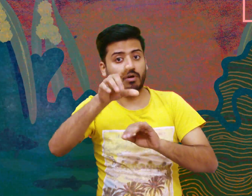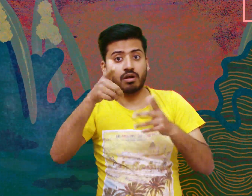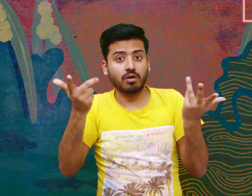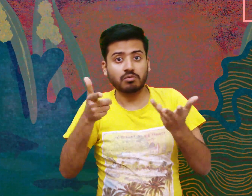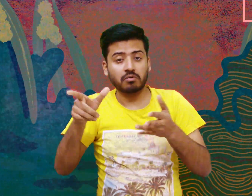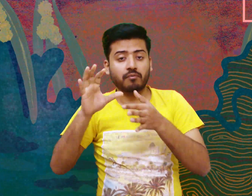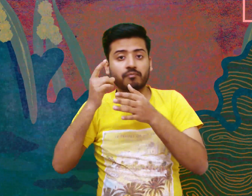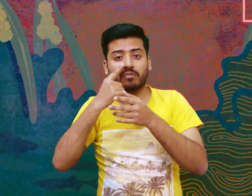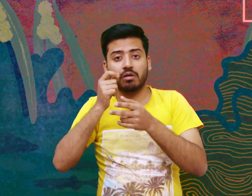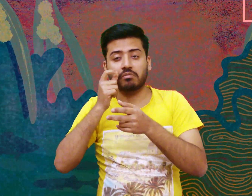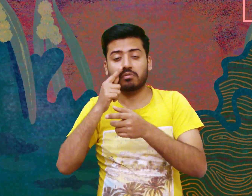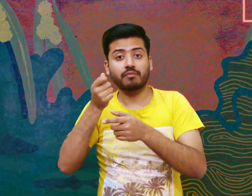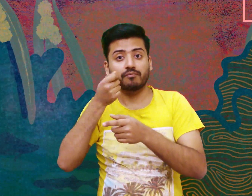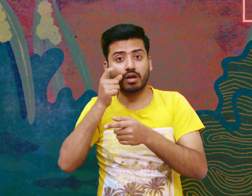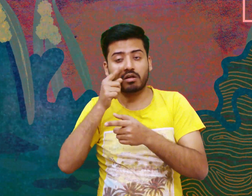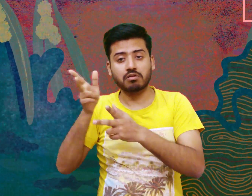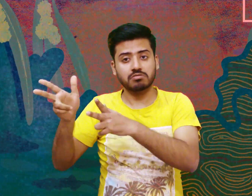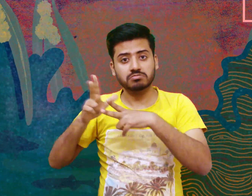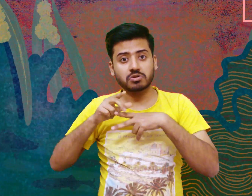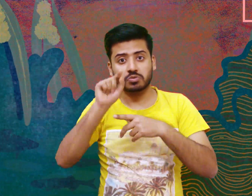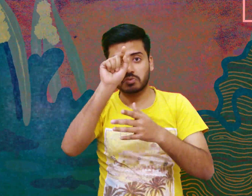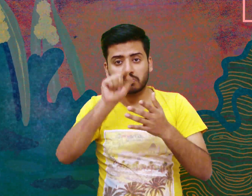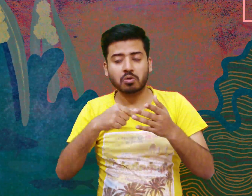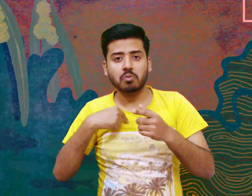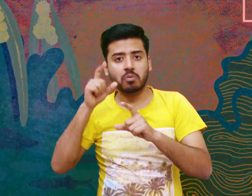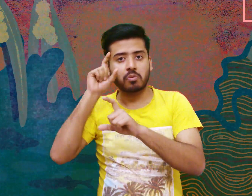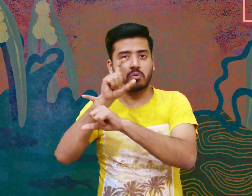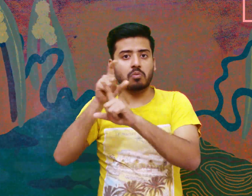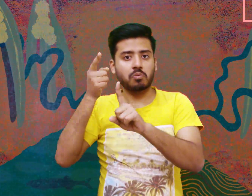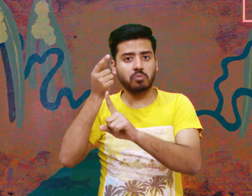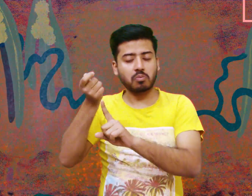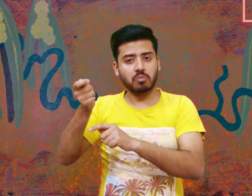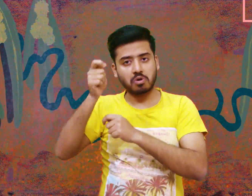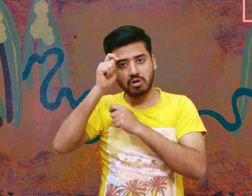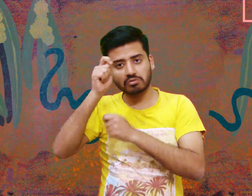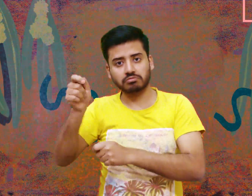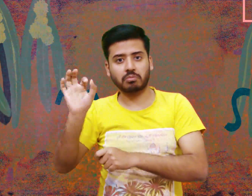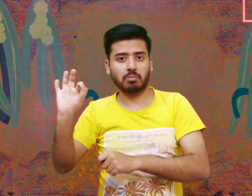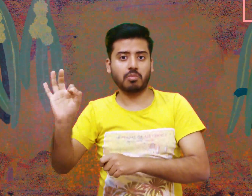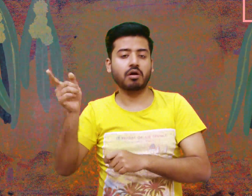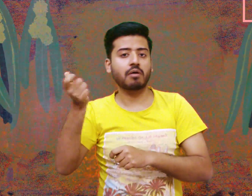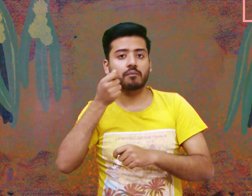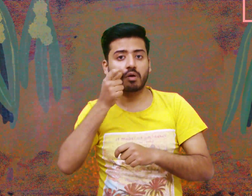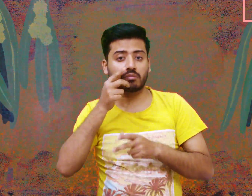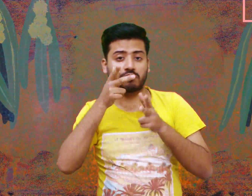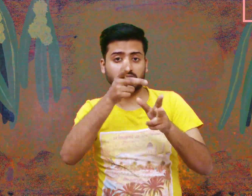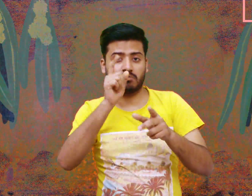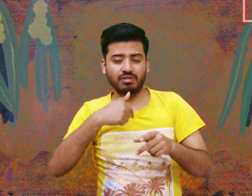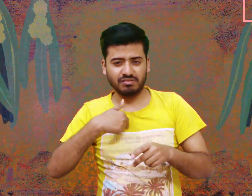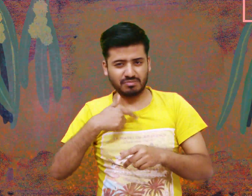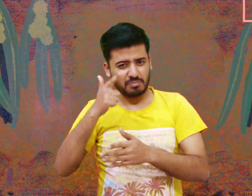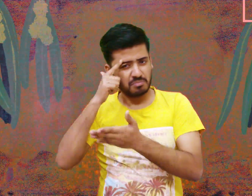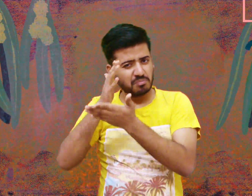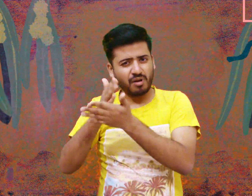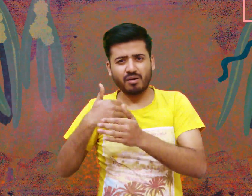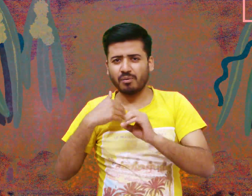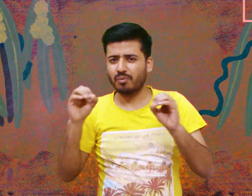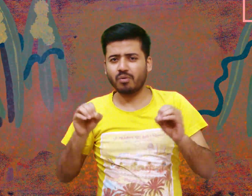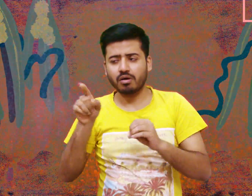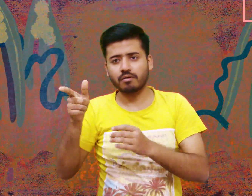after eating or drinking something that can stain your teeth. Professional cleaning. Visit your dentist for regular cleanings and